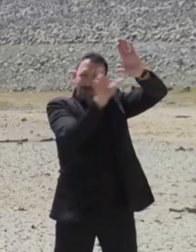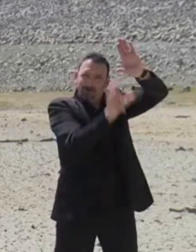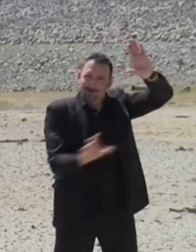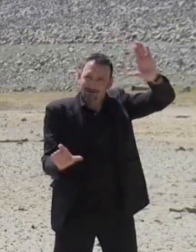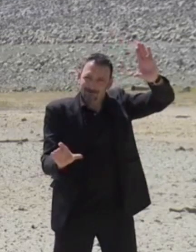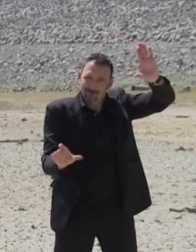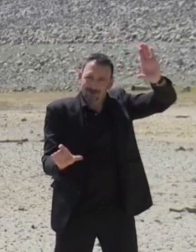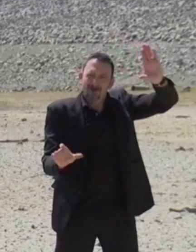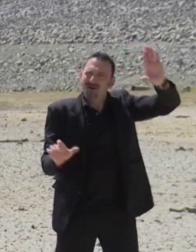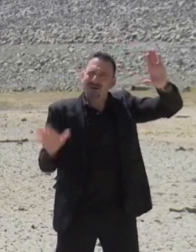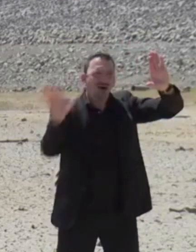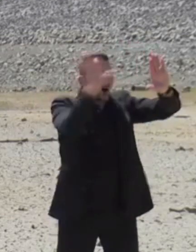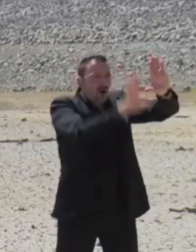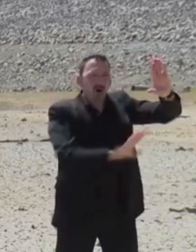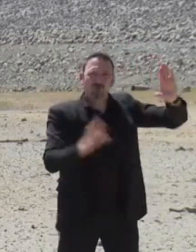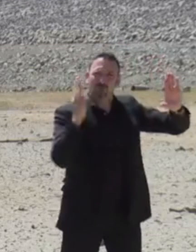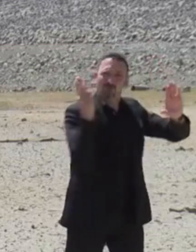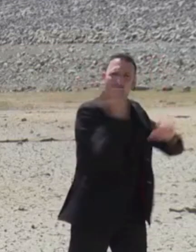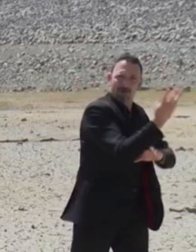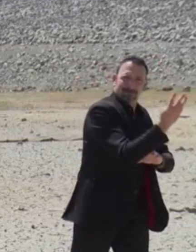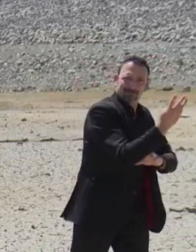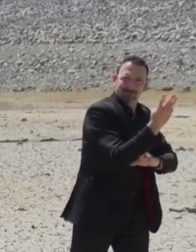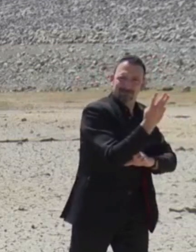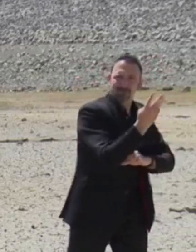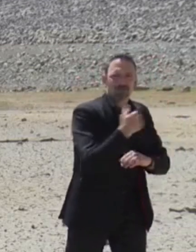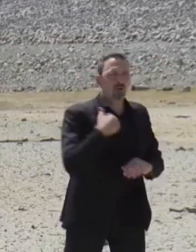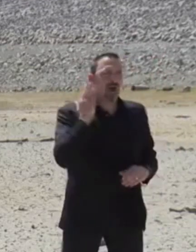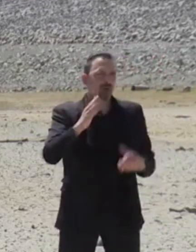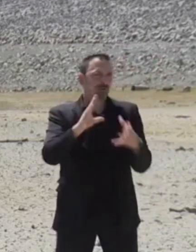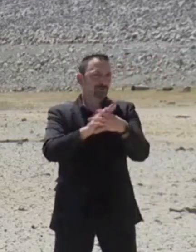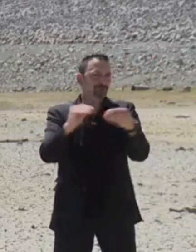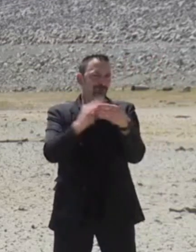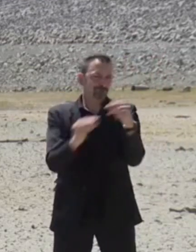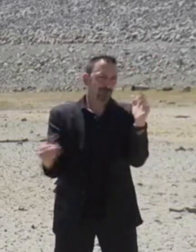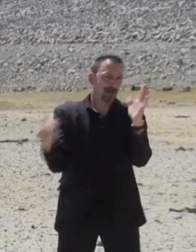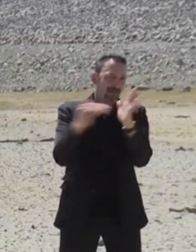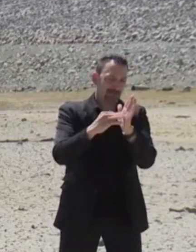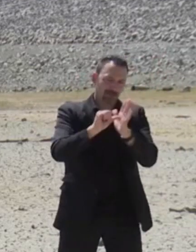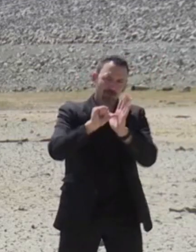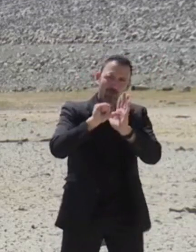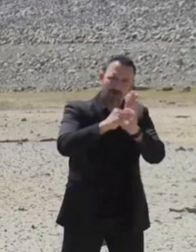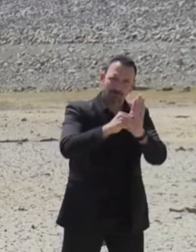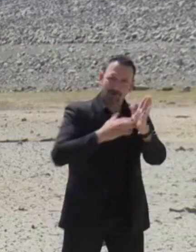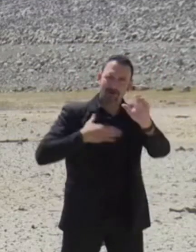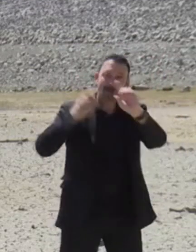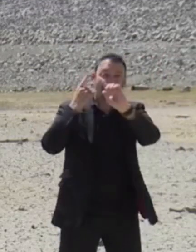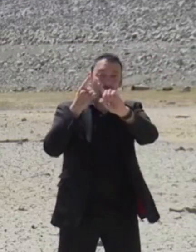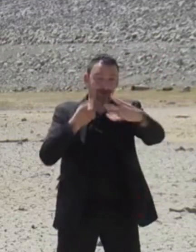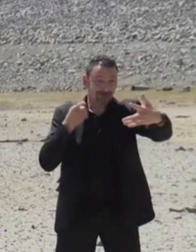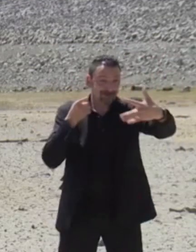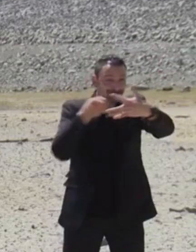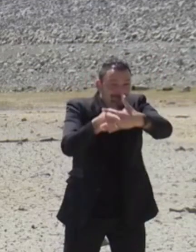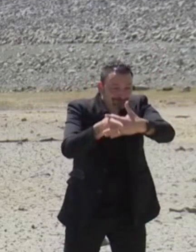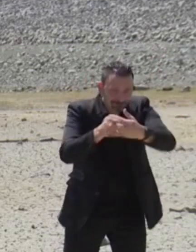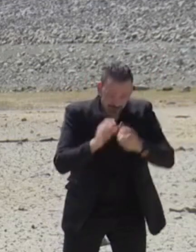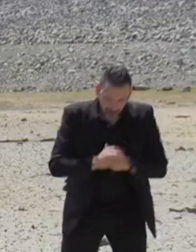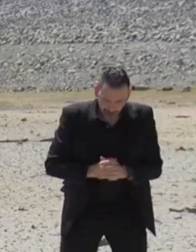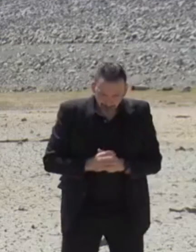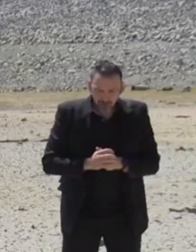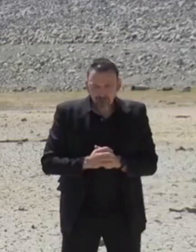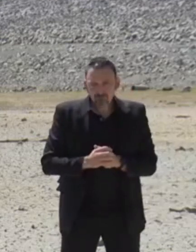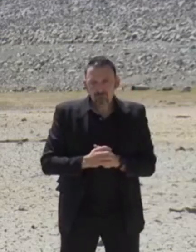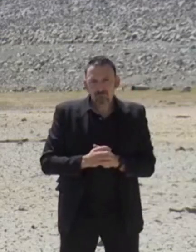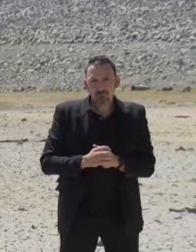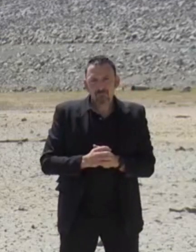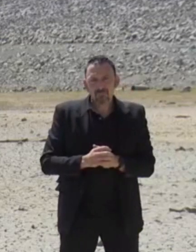United States. And as I made clear, and I'll repeat it to reinforce the message, we're not ideological about this.